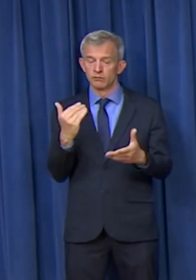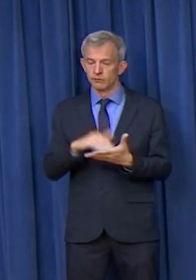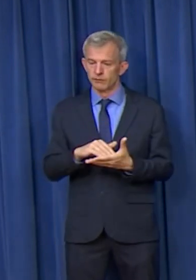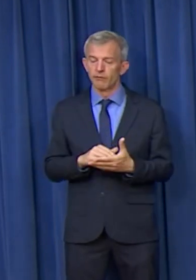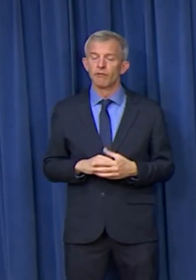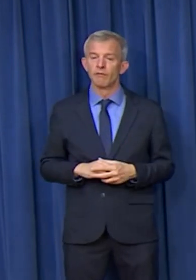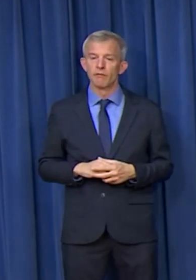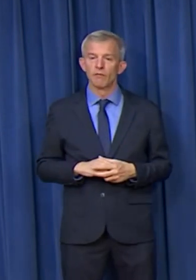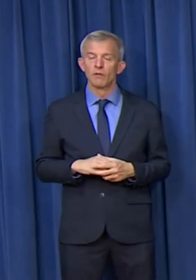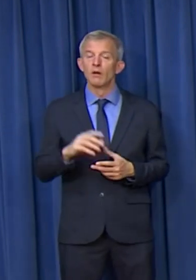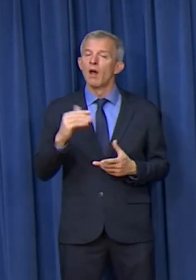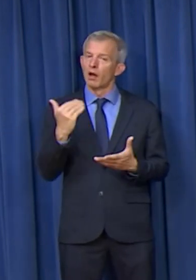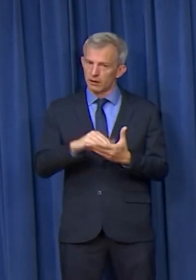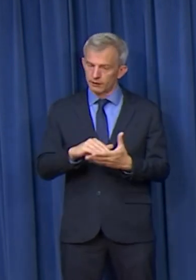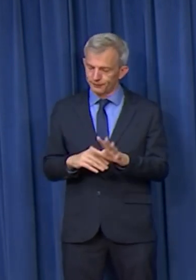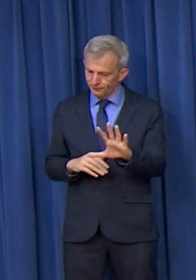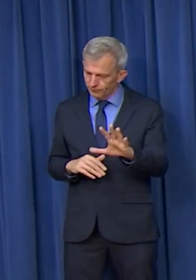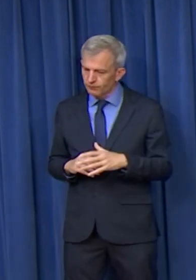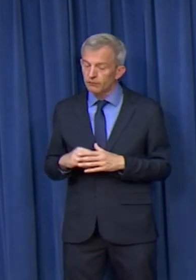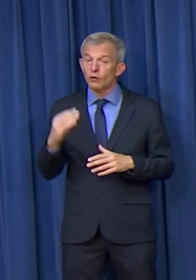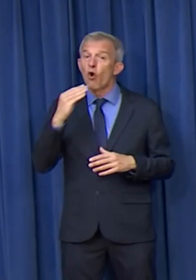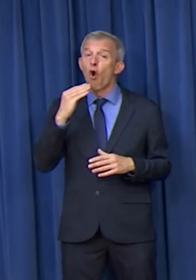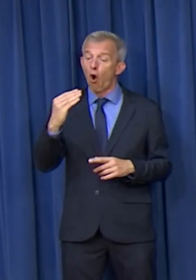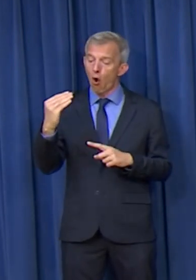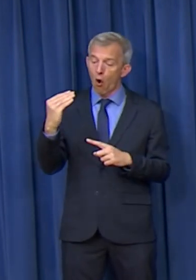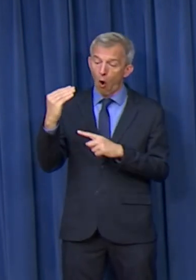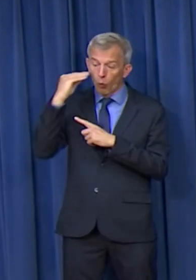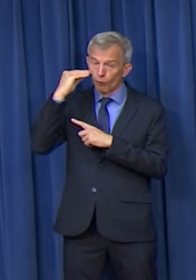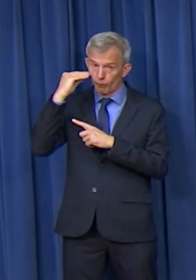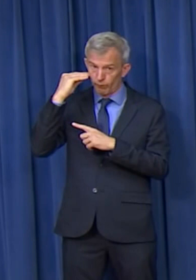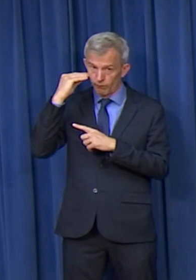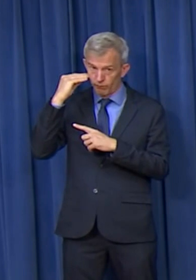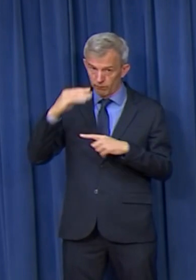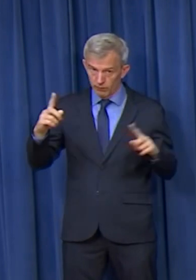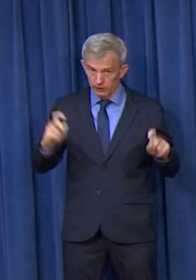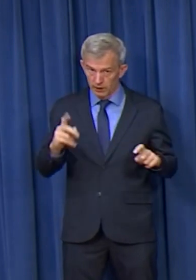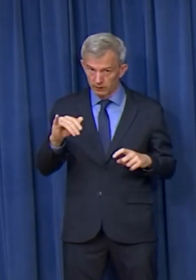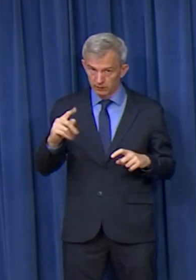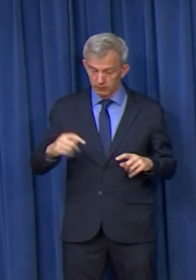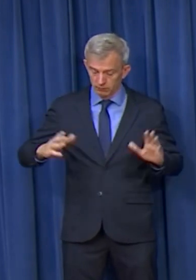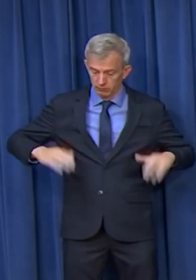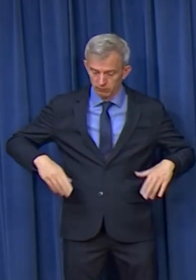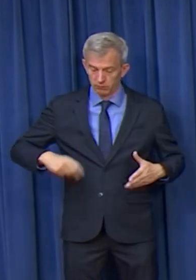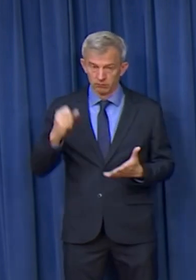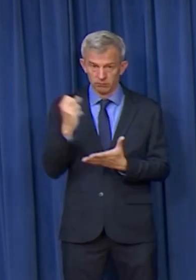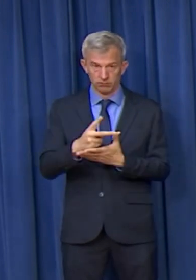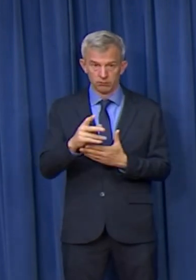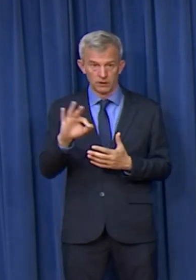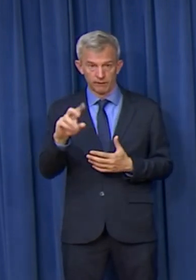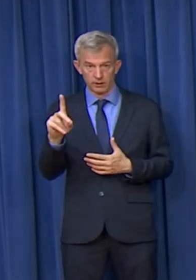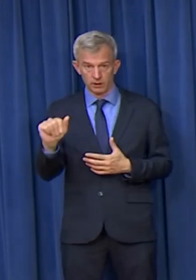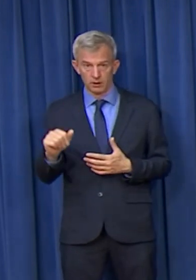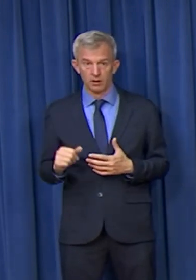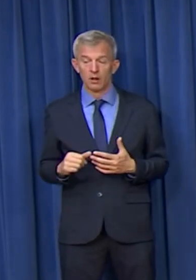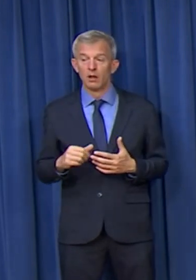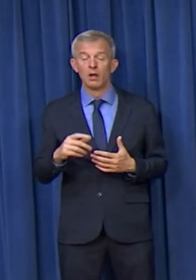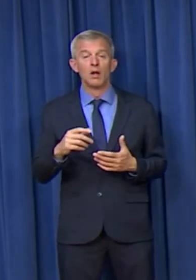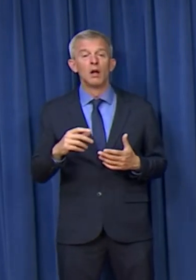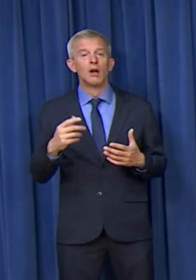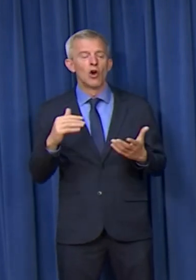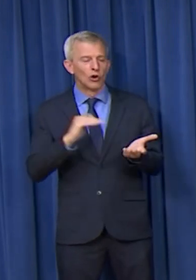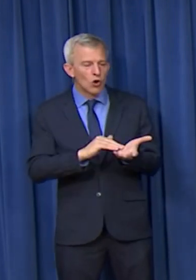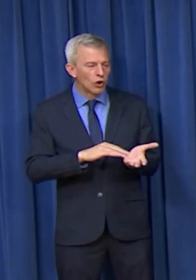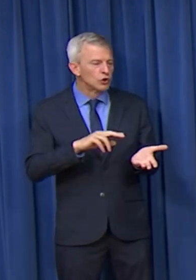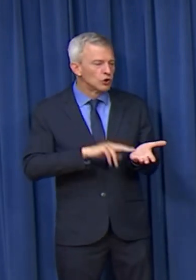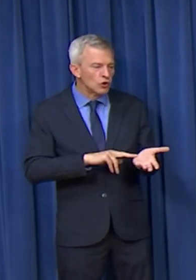home test kits have not been approved by the FDA. Testing devices that are being used by health